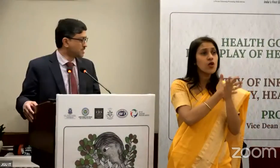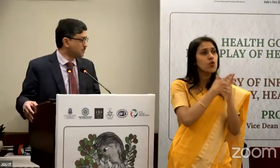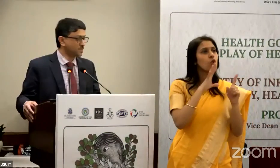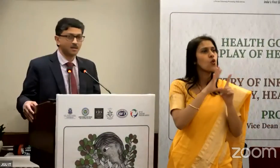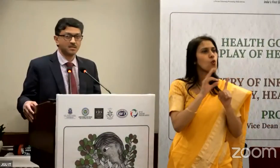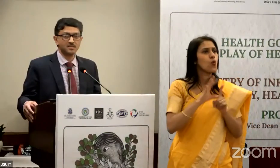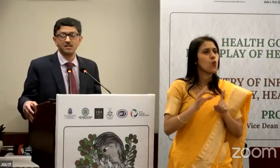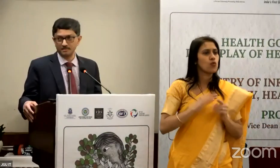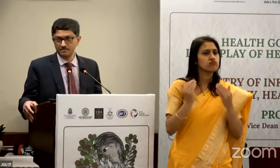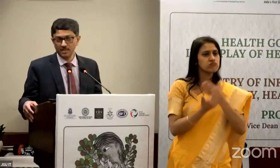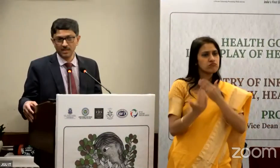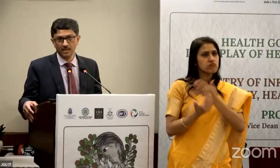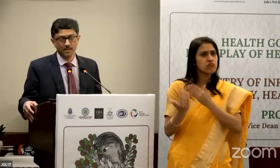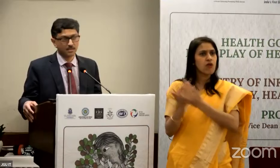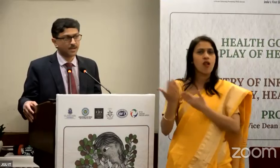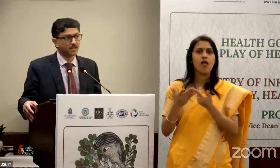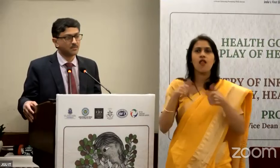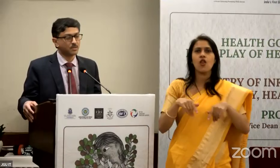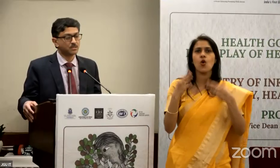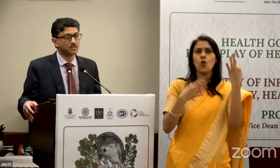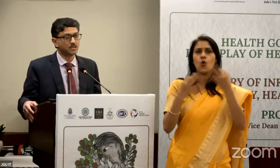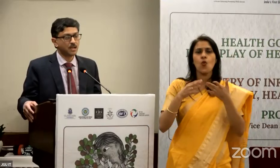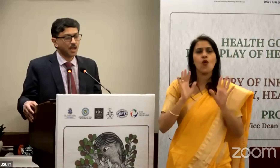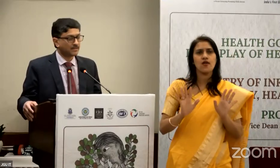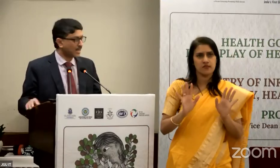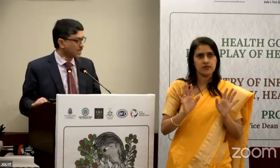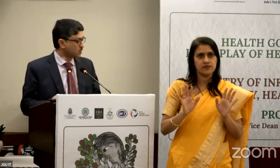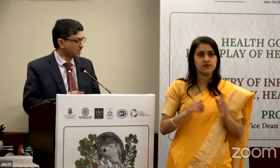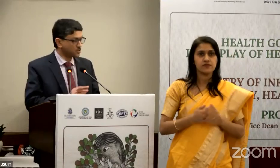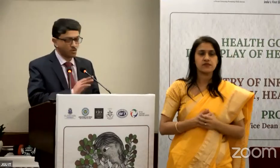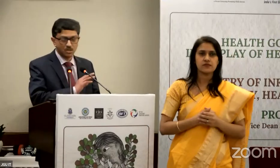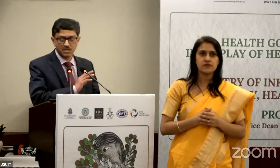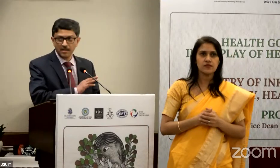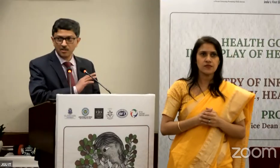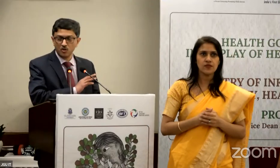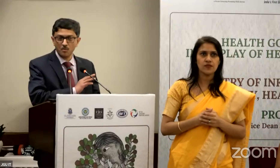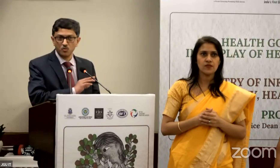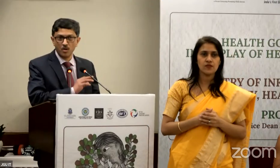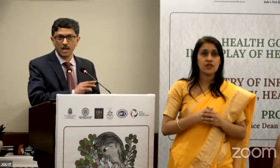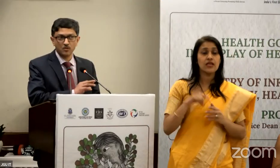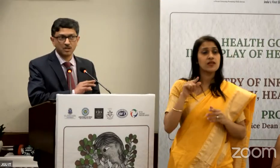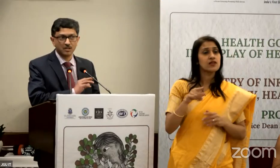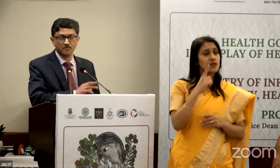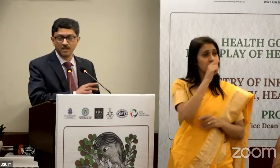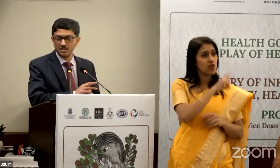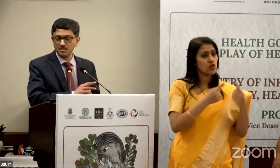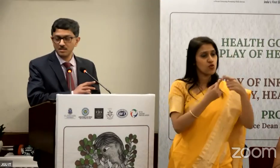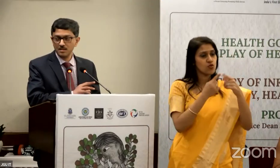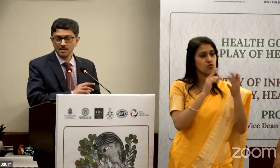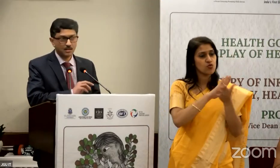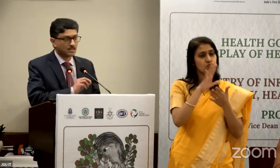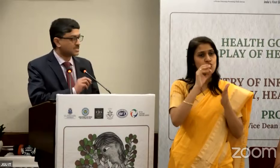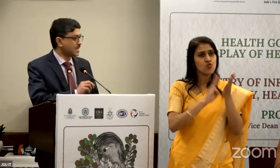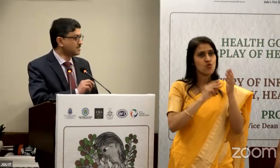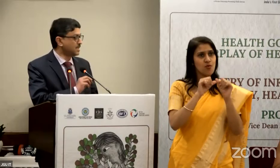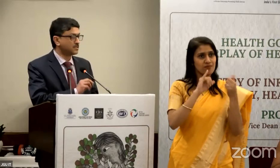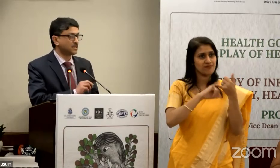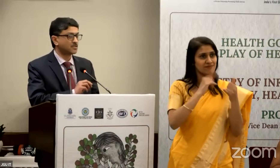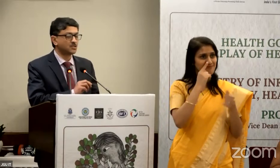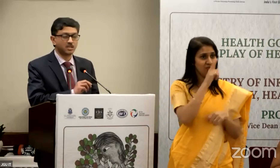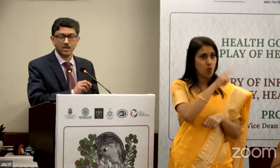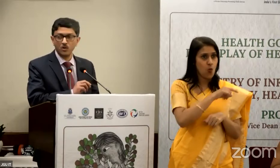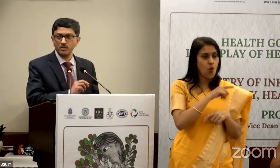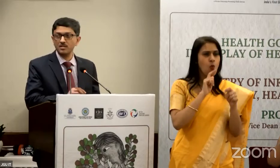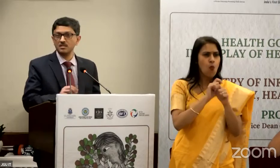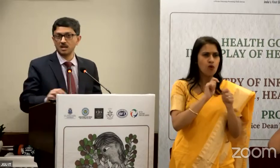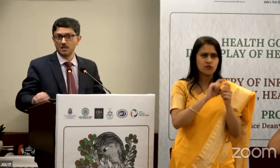possible subject under the sun in a trade agreement. And that actually, so Chantal Thomas' work actually reflects the change in